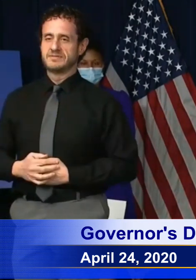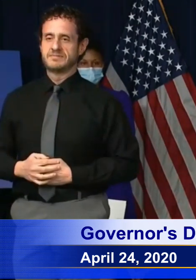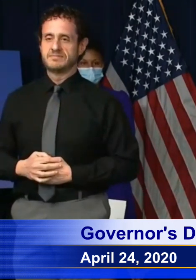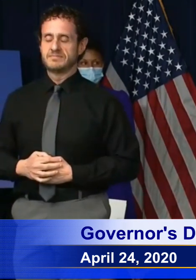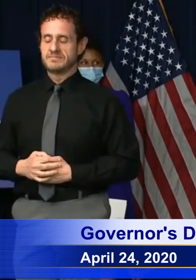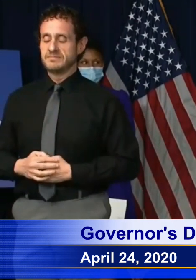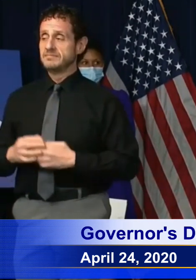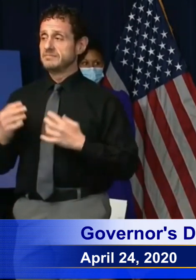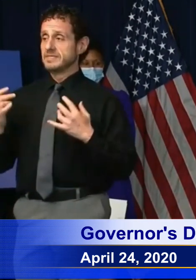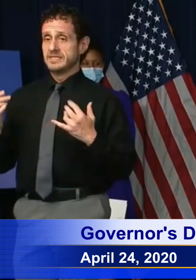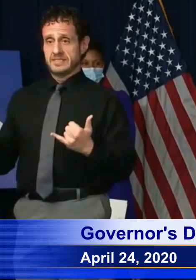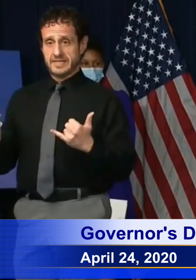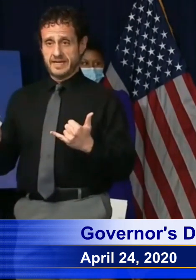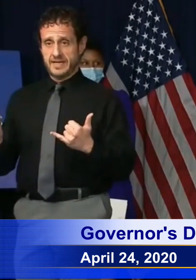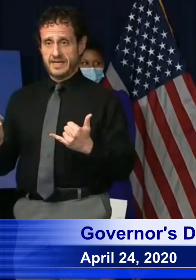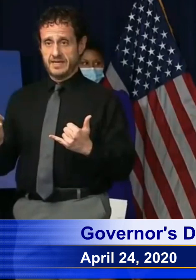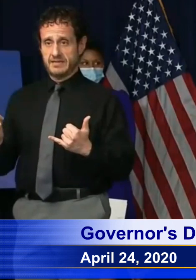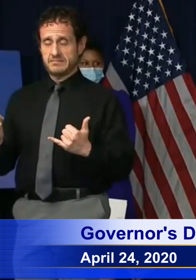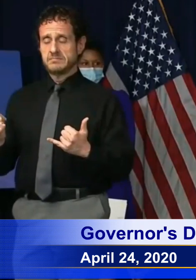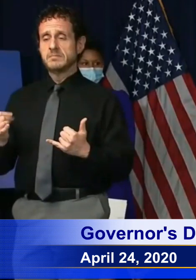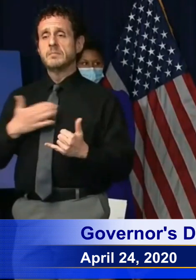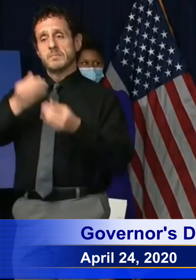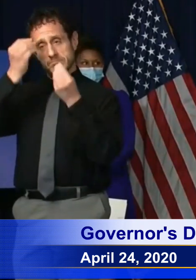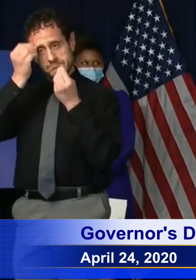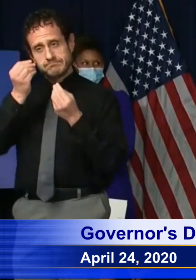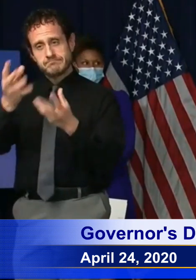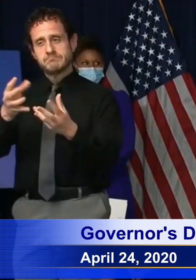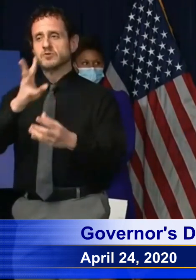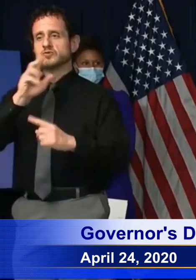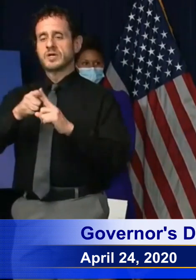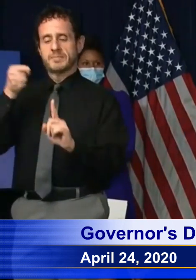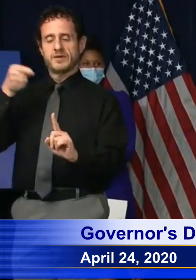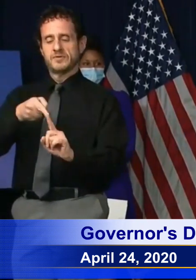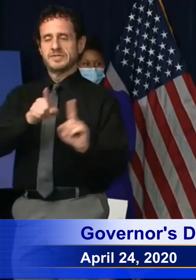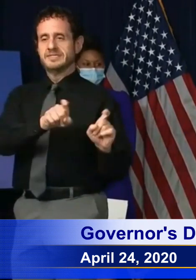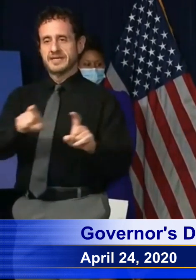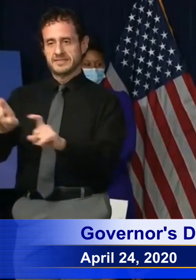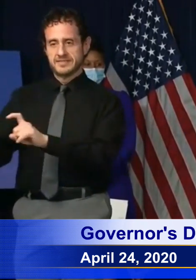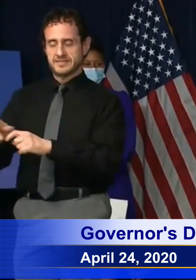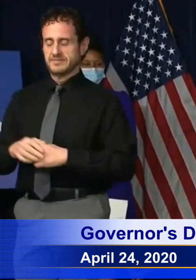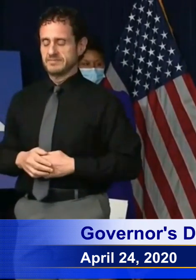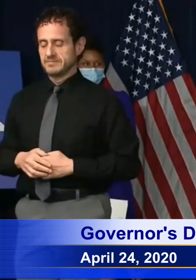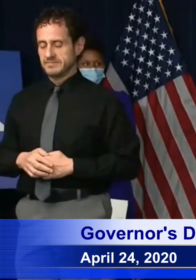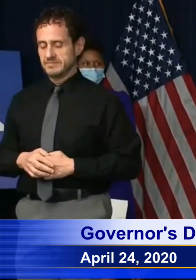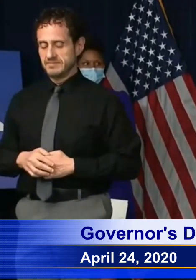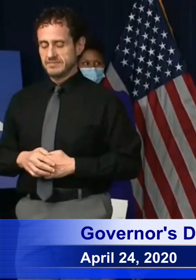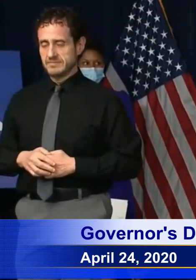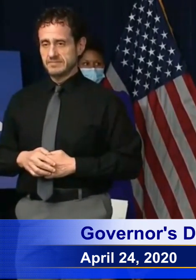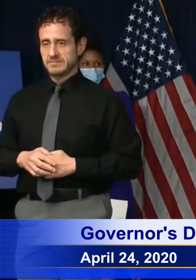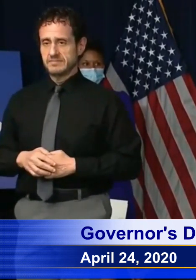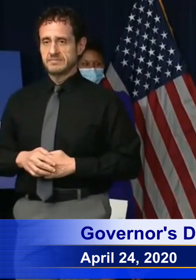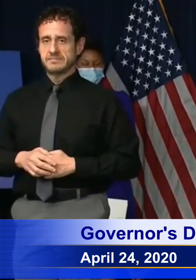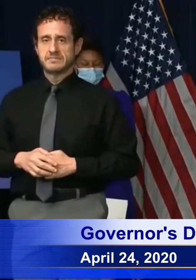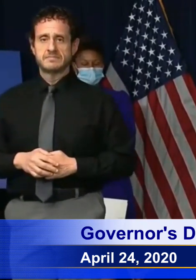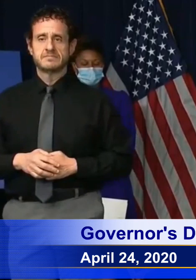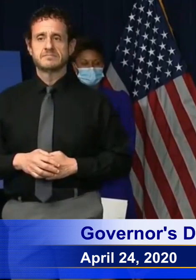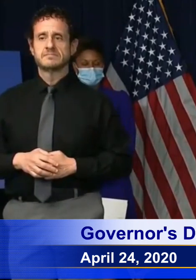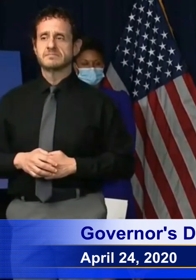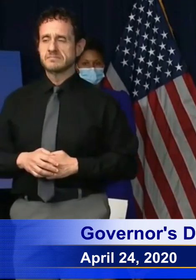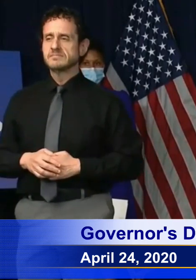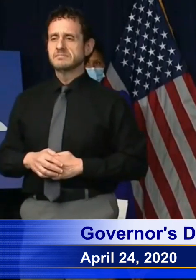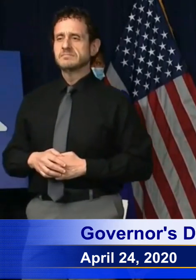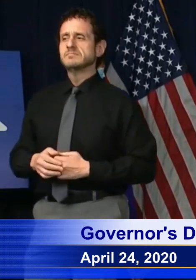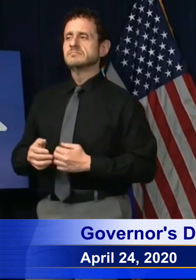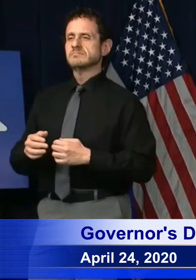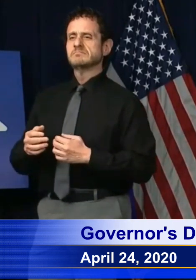Today's update is focused on testing. Vital to our efforts to reduce social